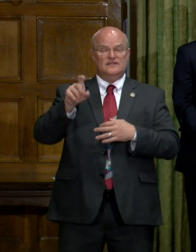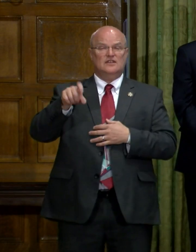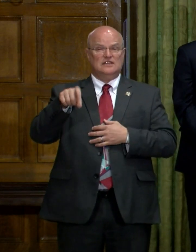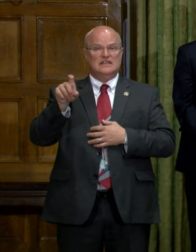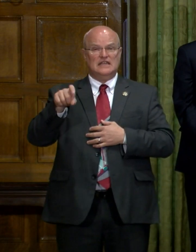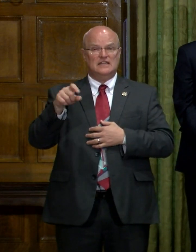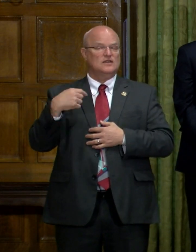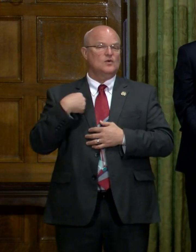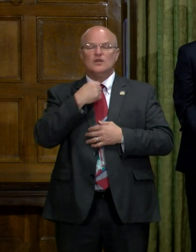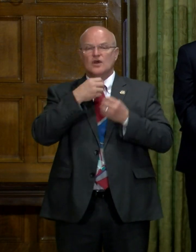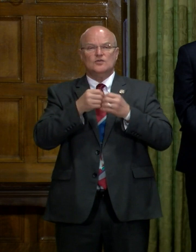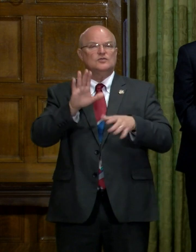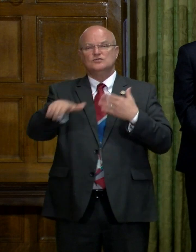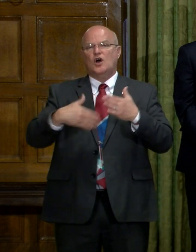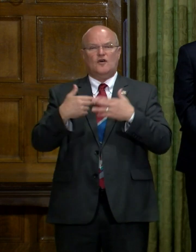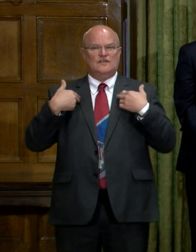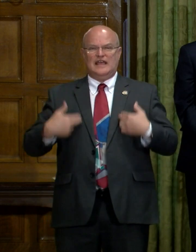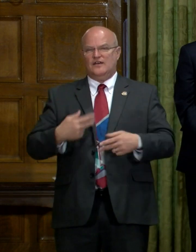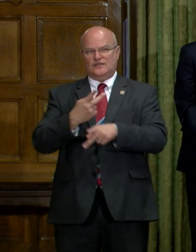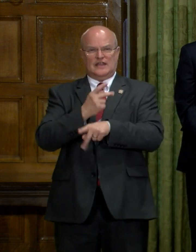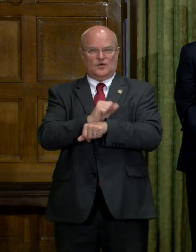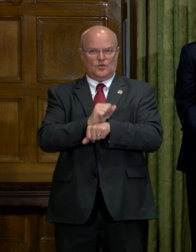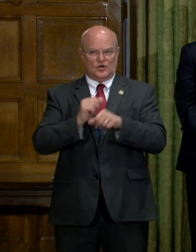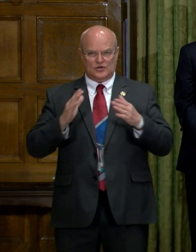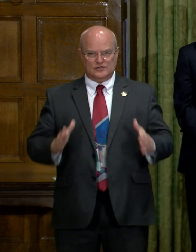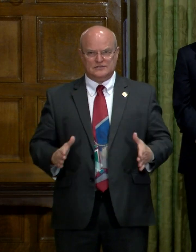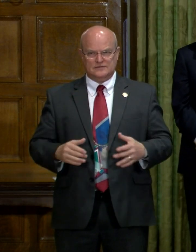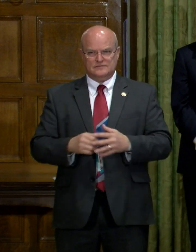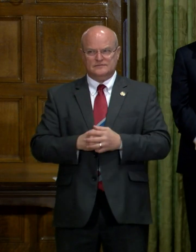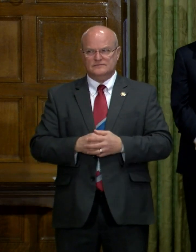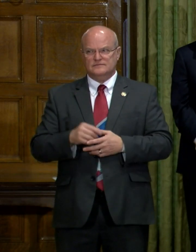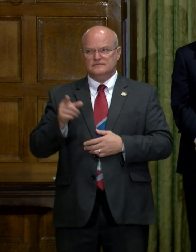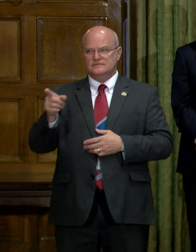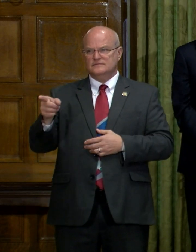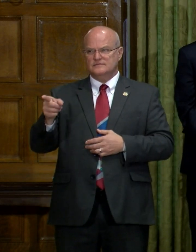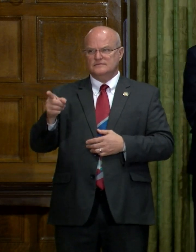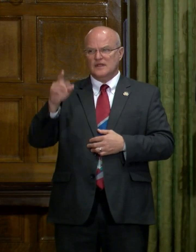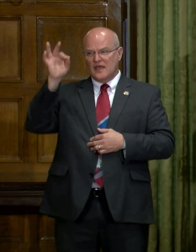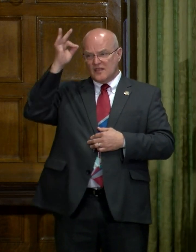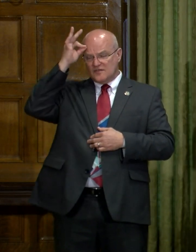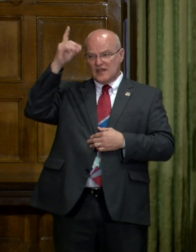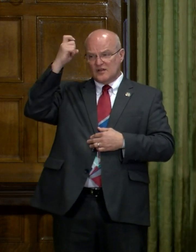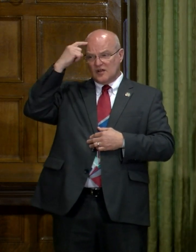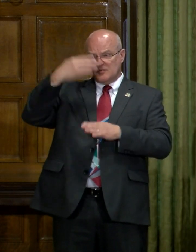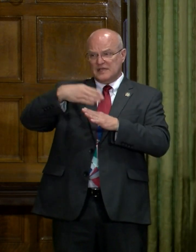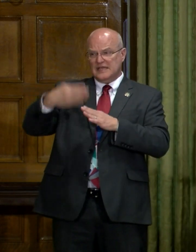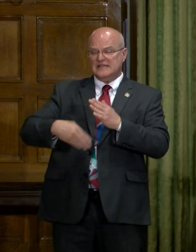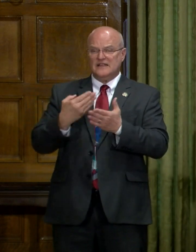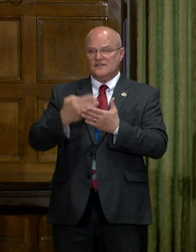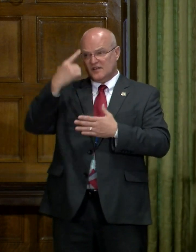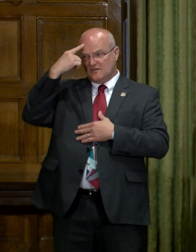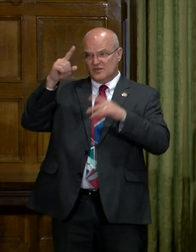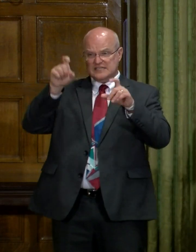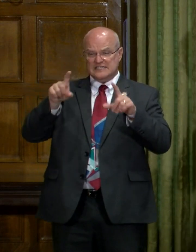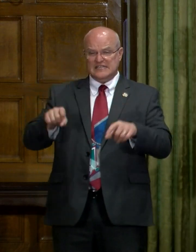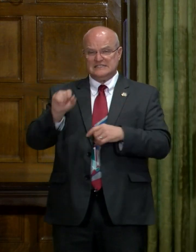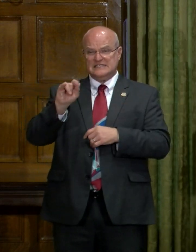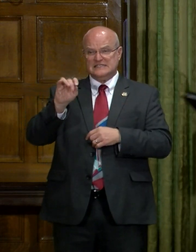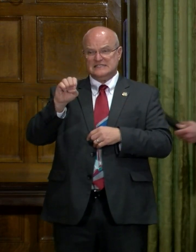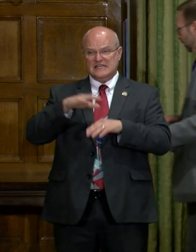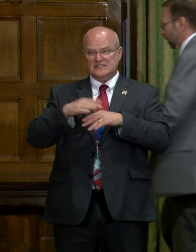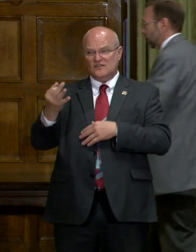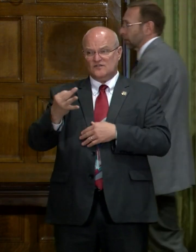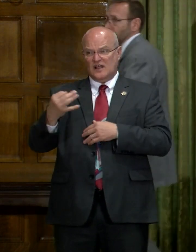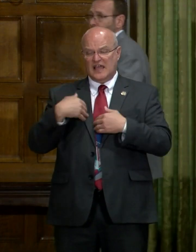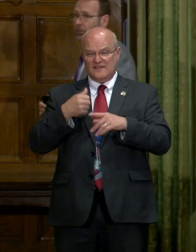needed, so that we don't lose all of our healthcare workers. Governor, the federal government's ending funding for testing sites on